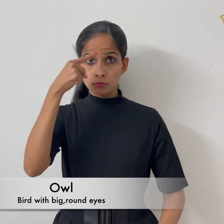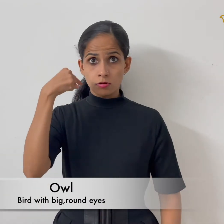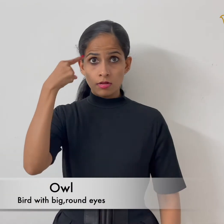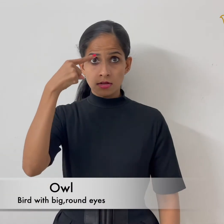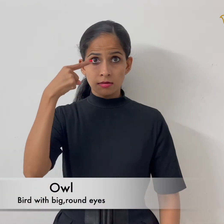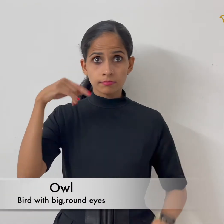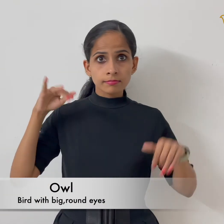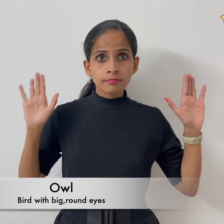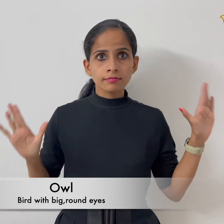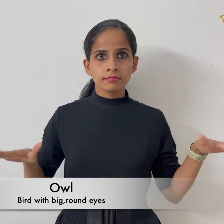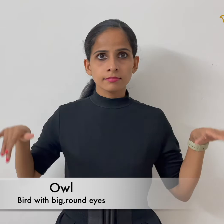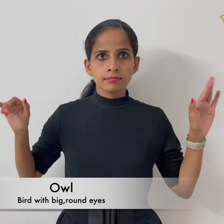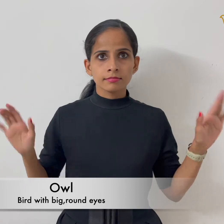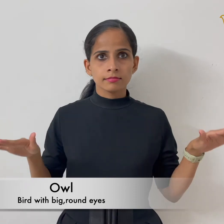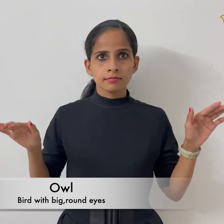Owl.